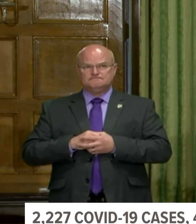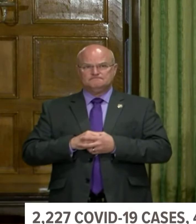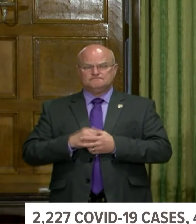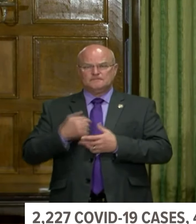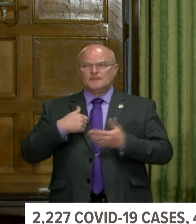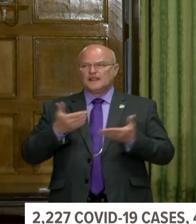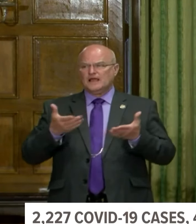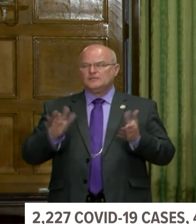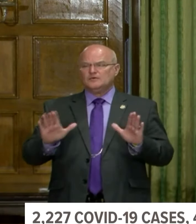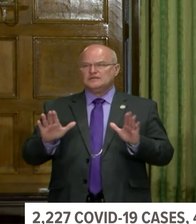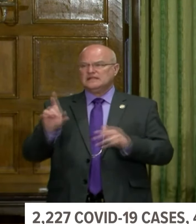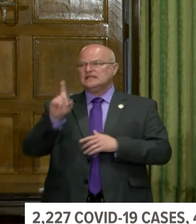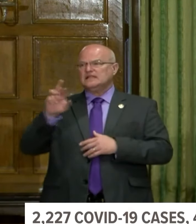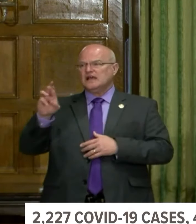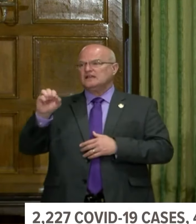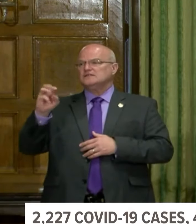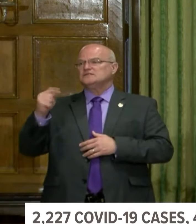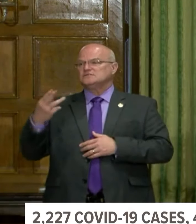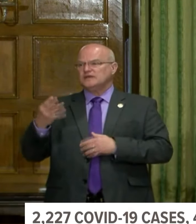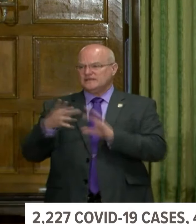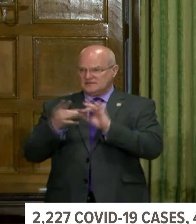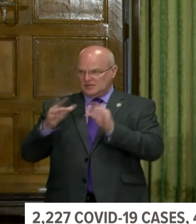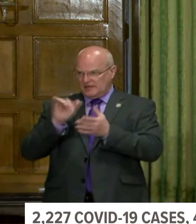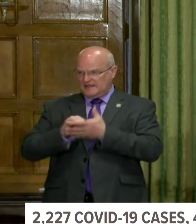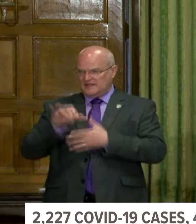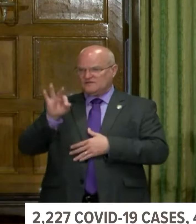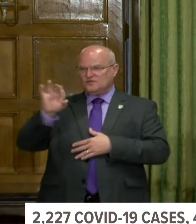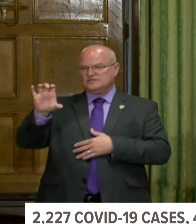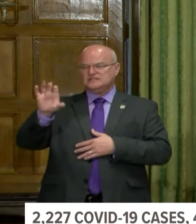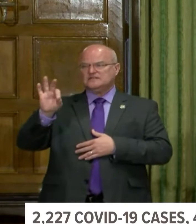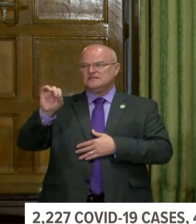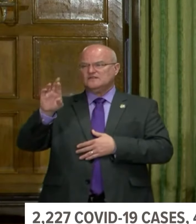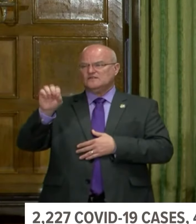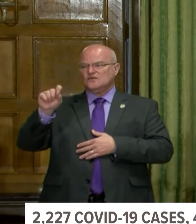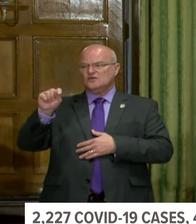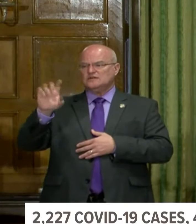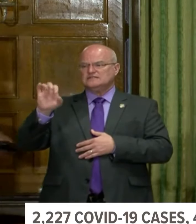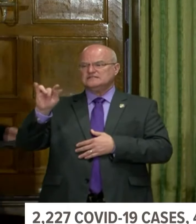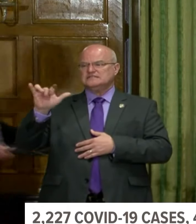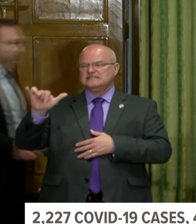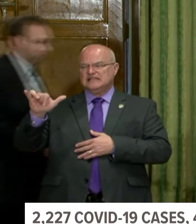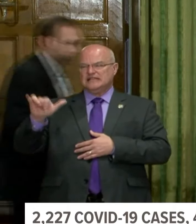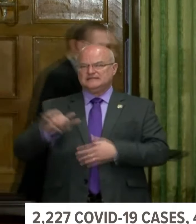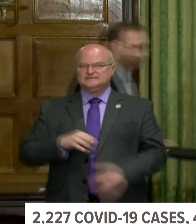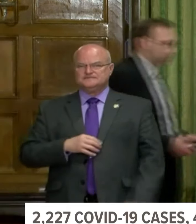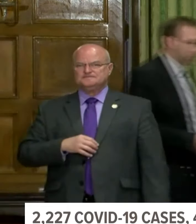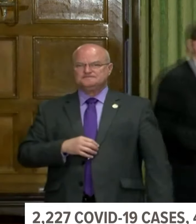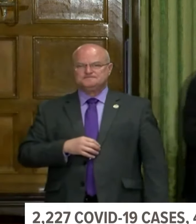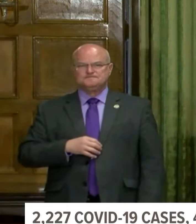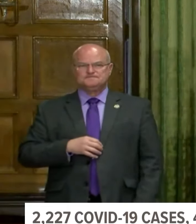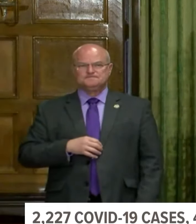I'm going to let Dr. Smith bring you up to date on Forest City. I think he's got more recent information.